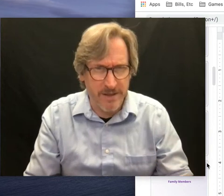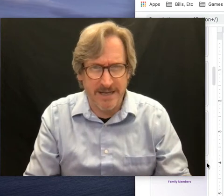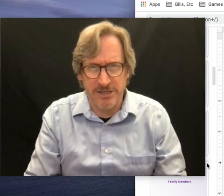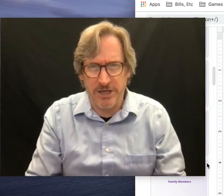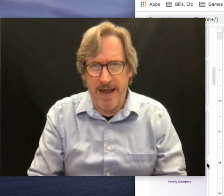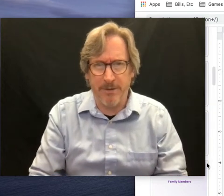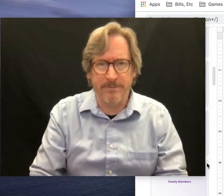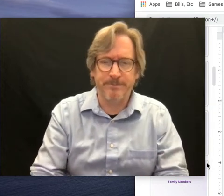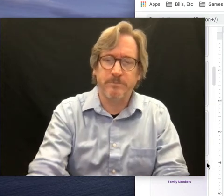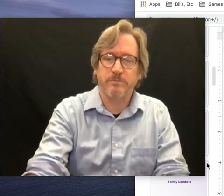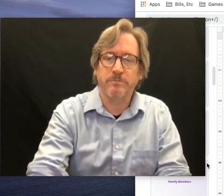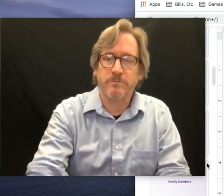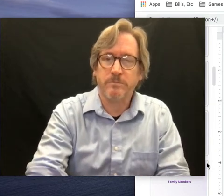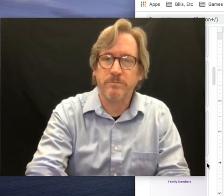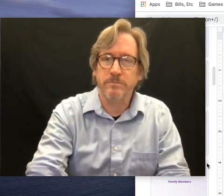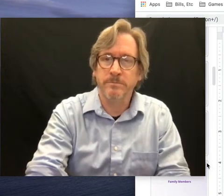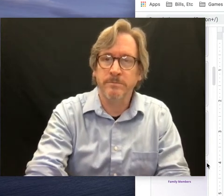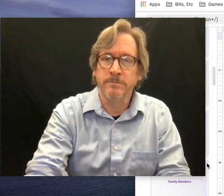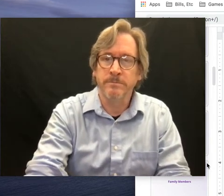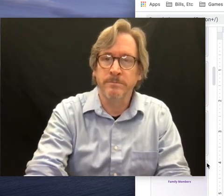aware that that's going to happen.